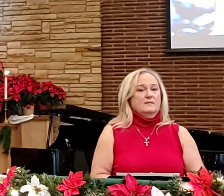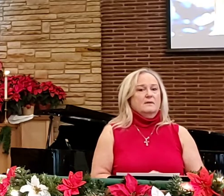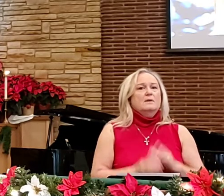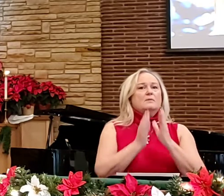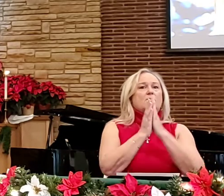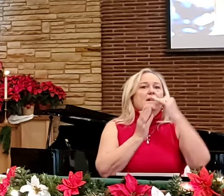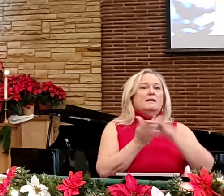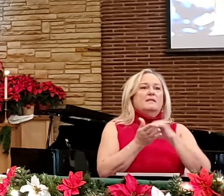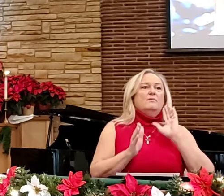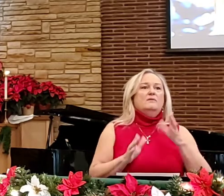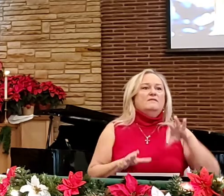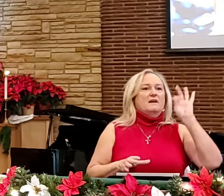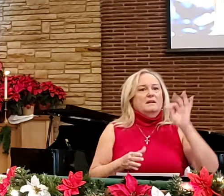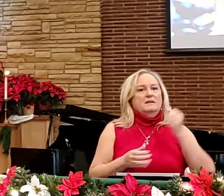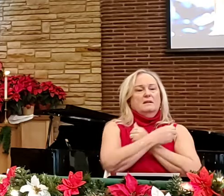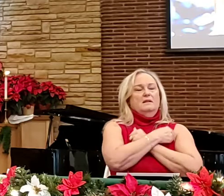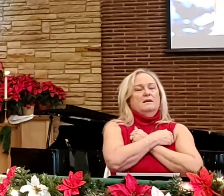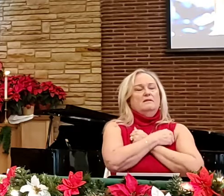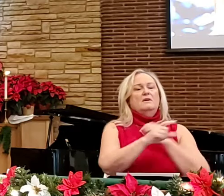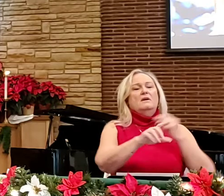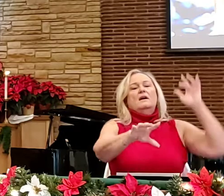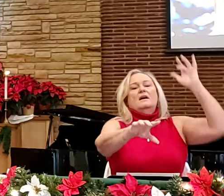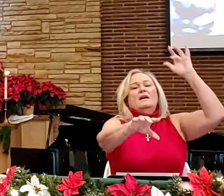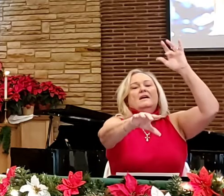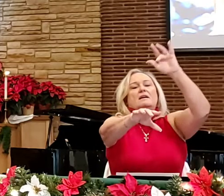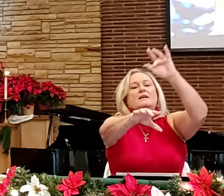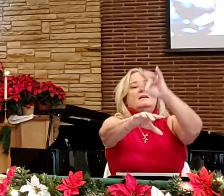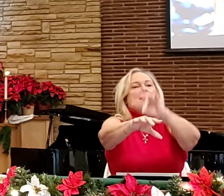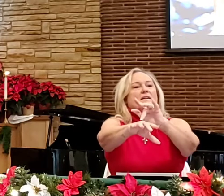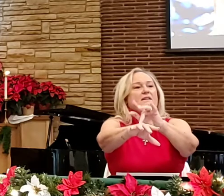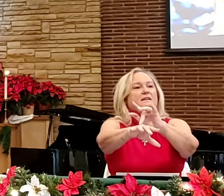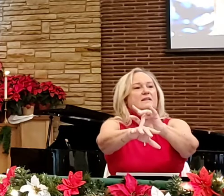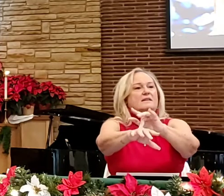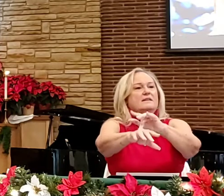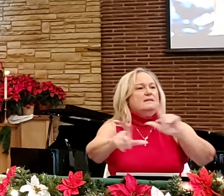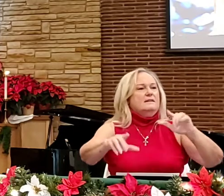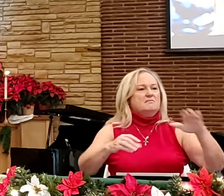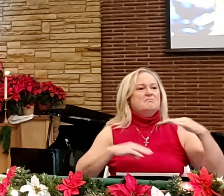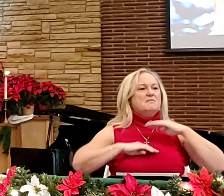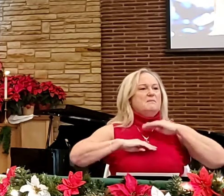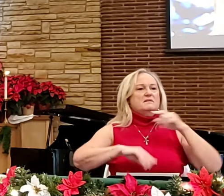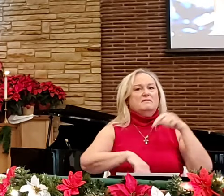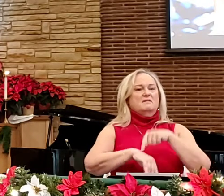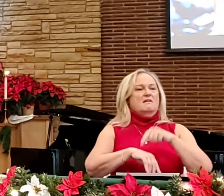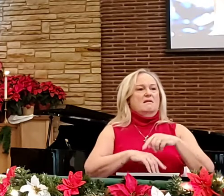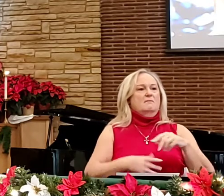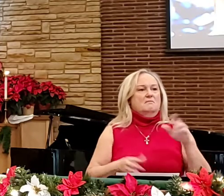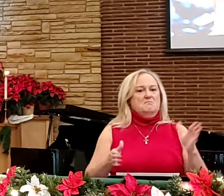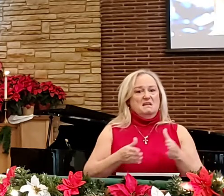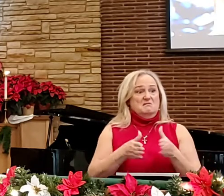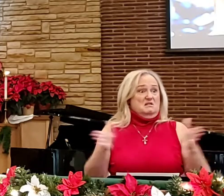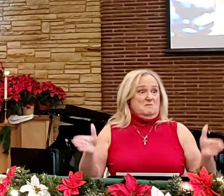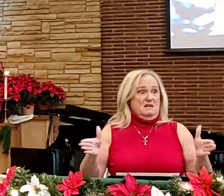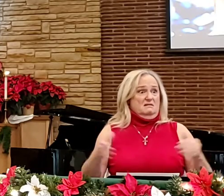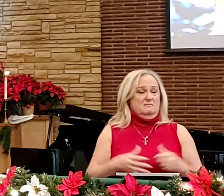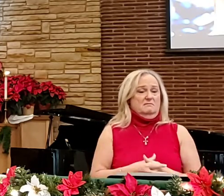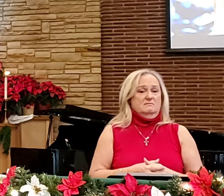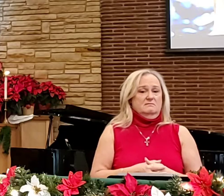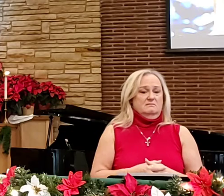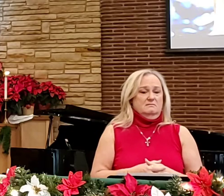We pray that they will find that love reaches across the limits of time and space.